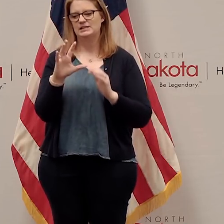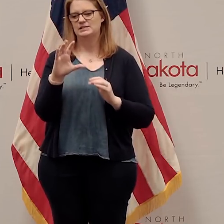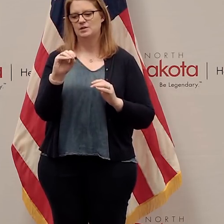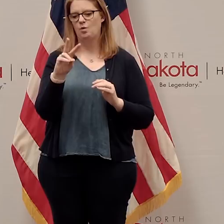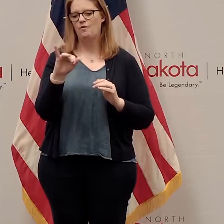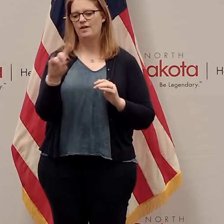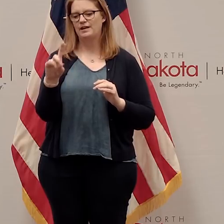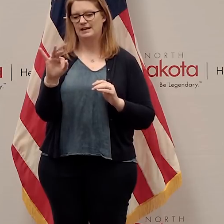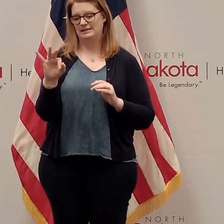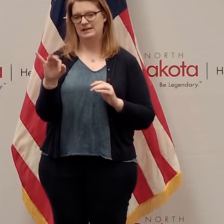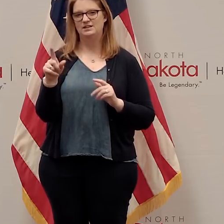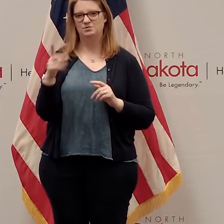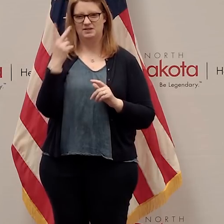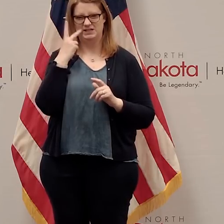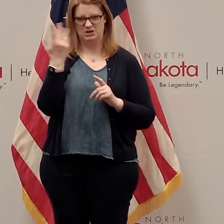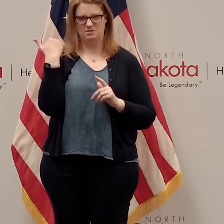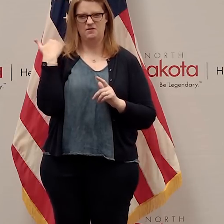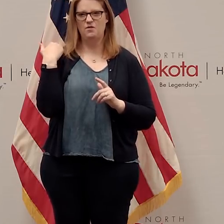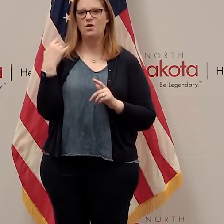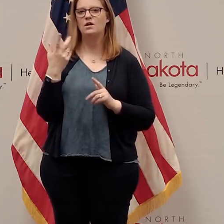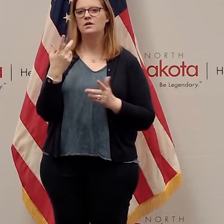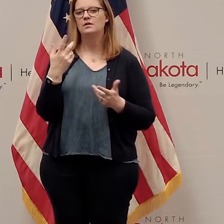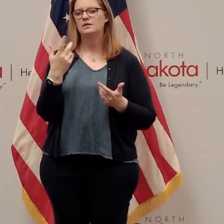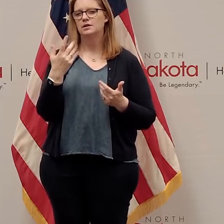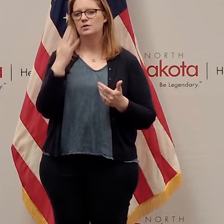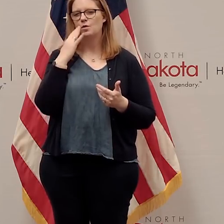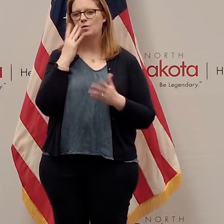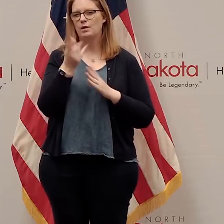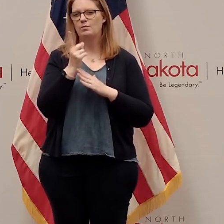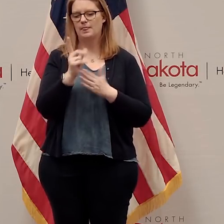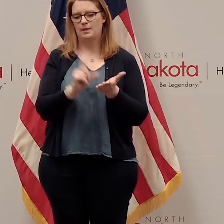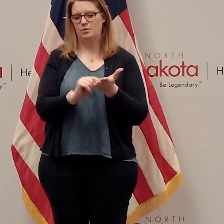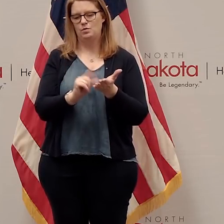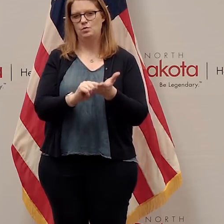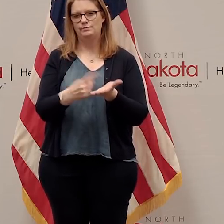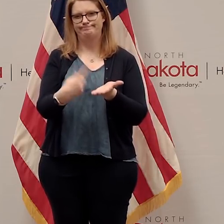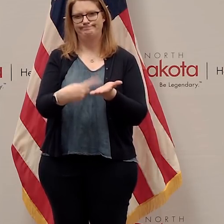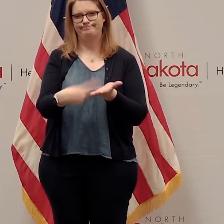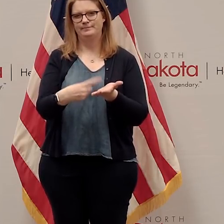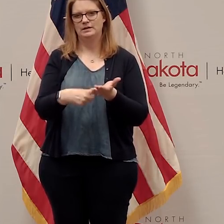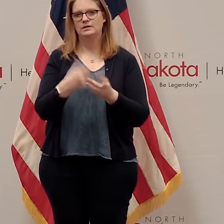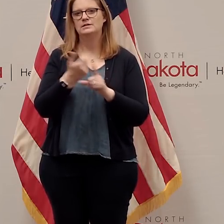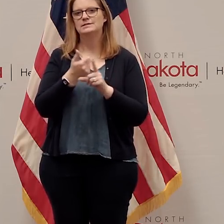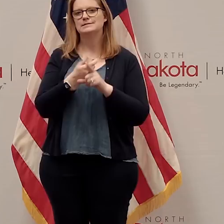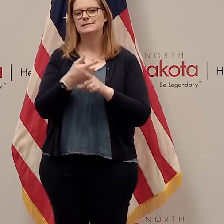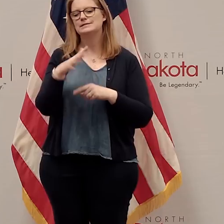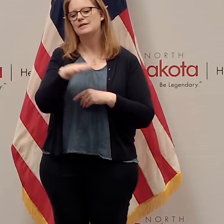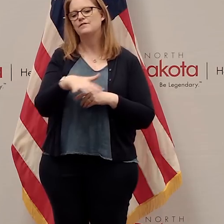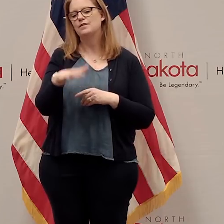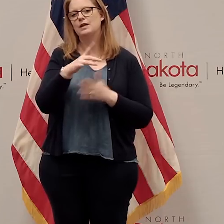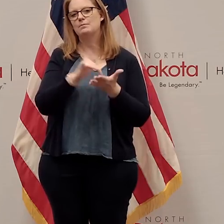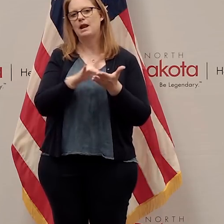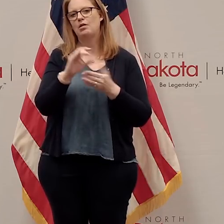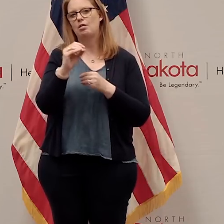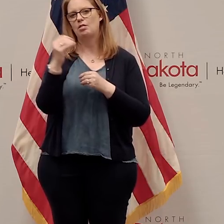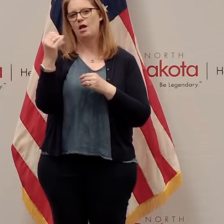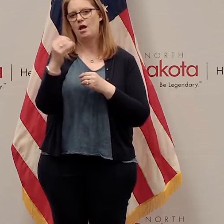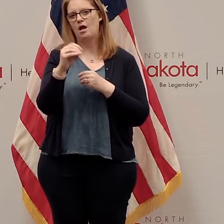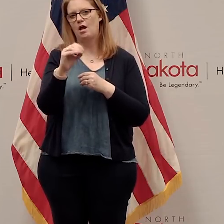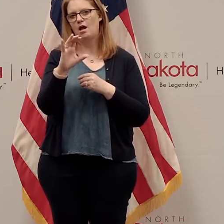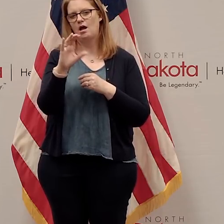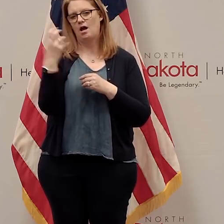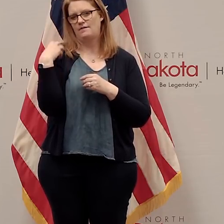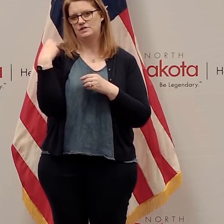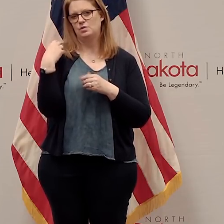present before from the press briefings early on. She's back again. She's our field medical officer with the health department, doing a